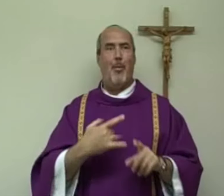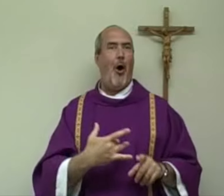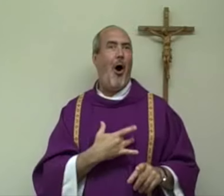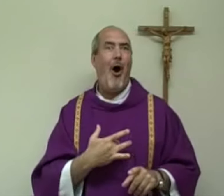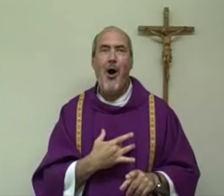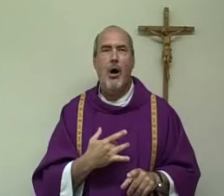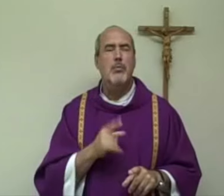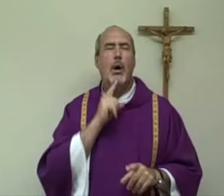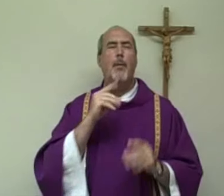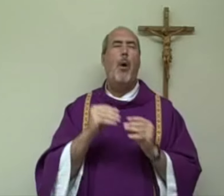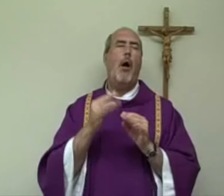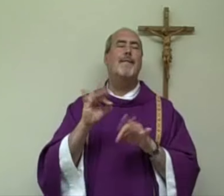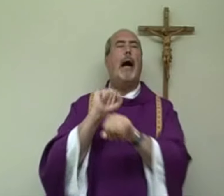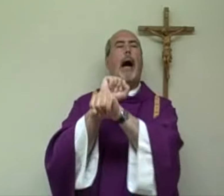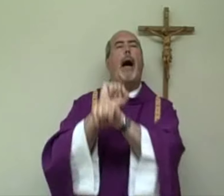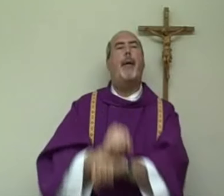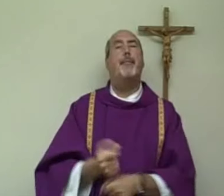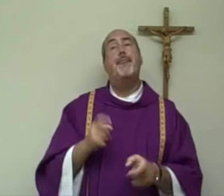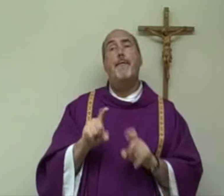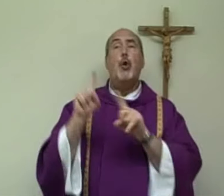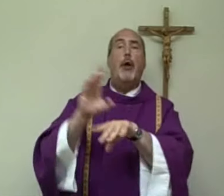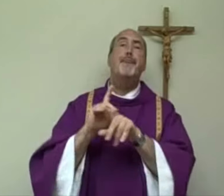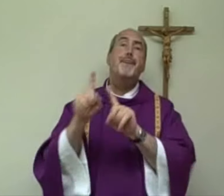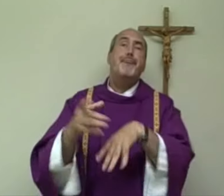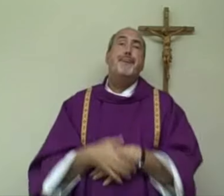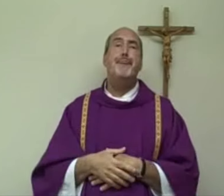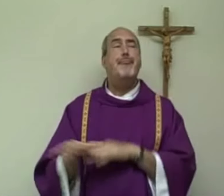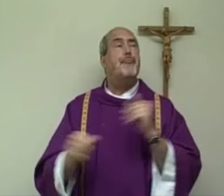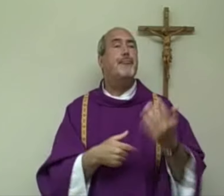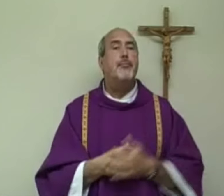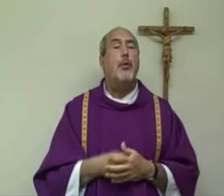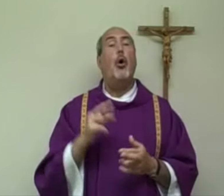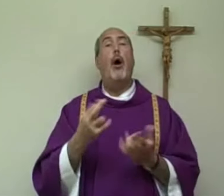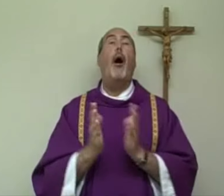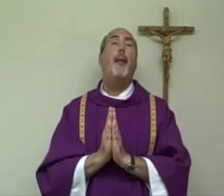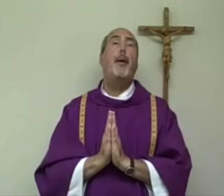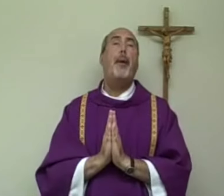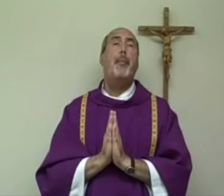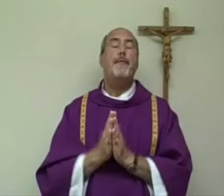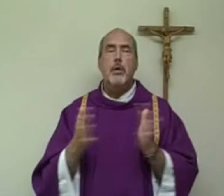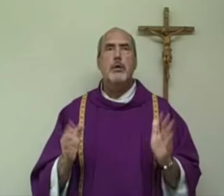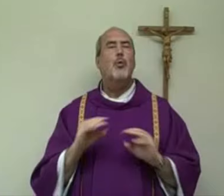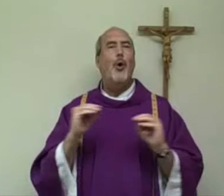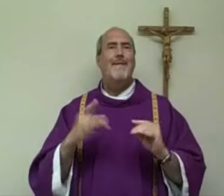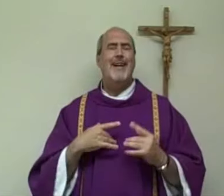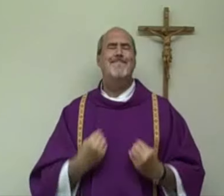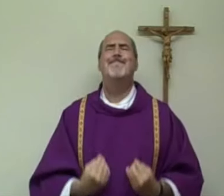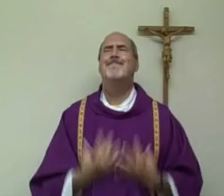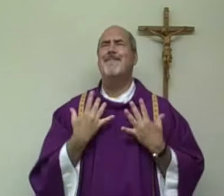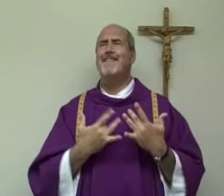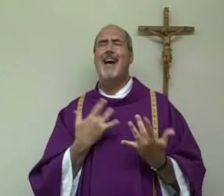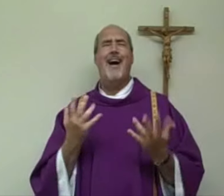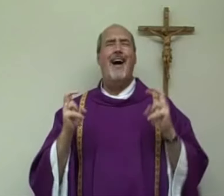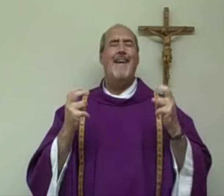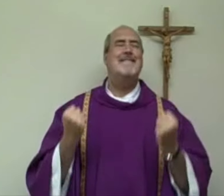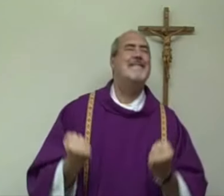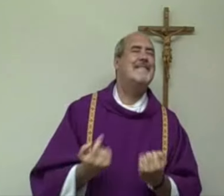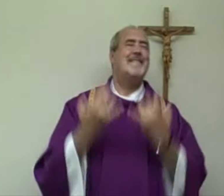People even go to church, but they simply sit there and go through the routine, and they go because it's habit. They say the words, but